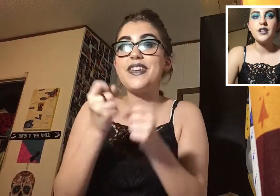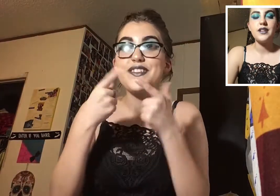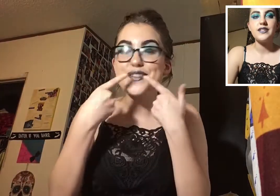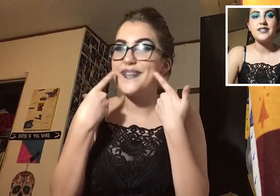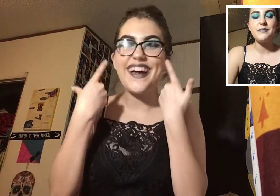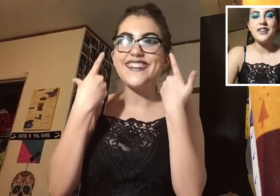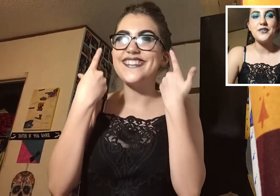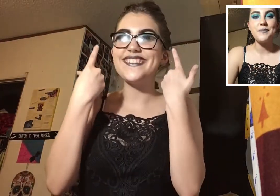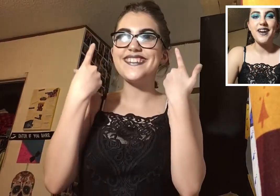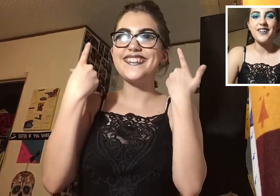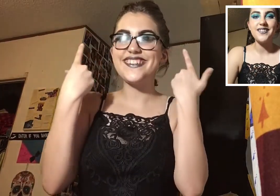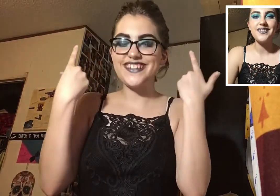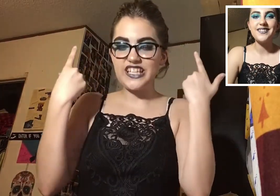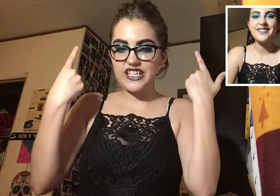Does it make you smile?